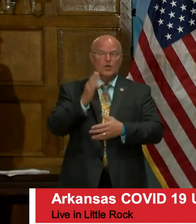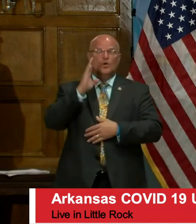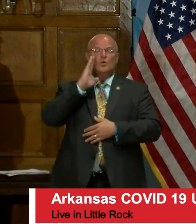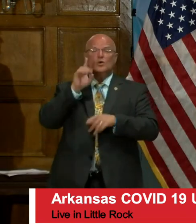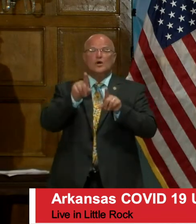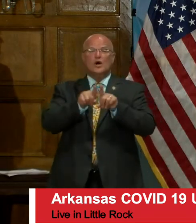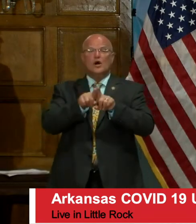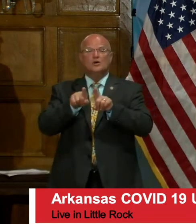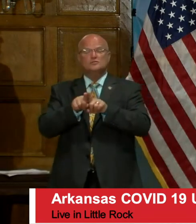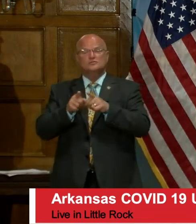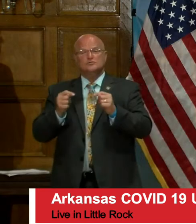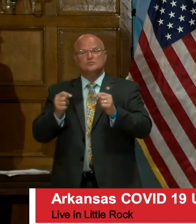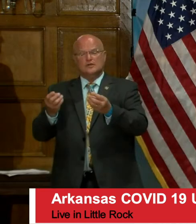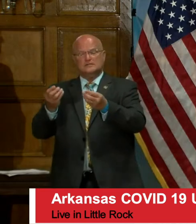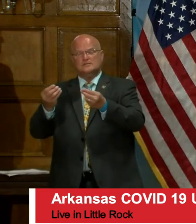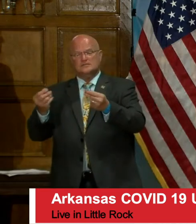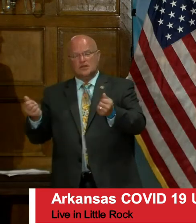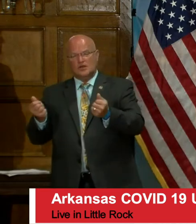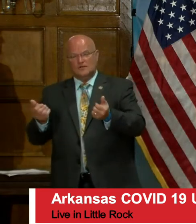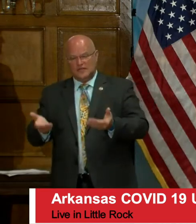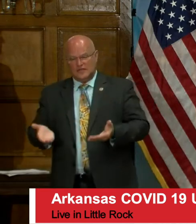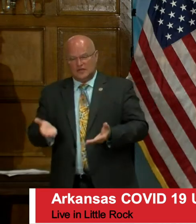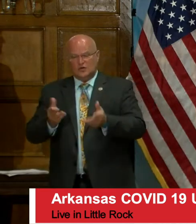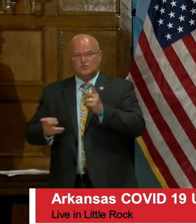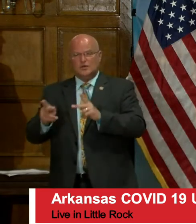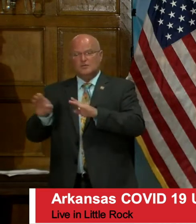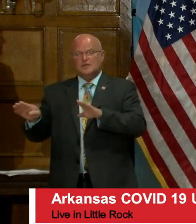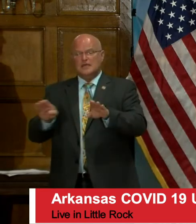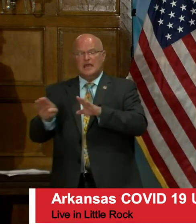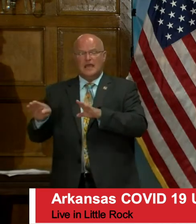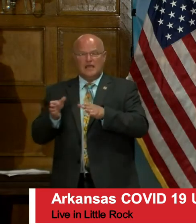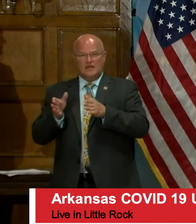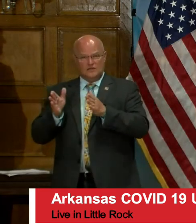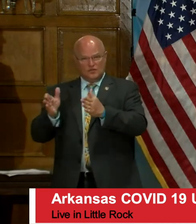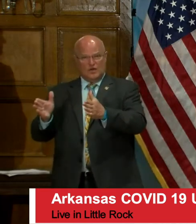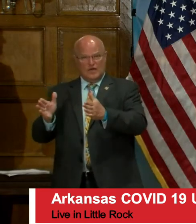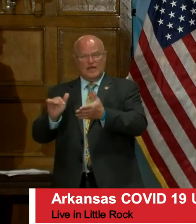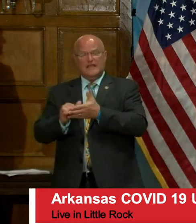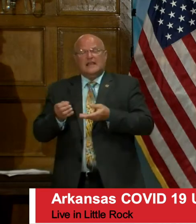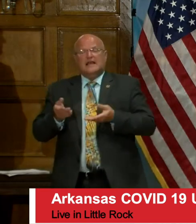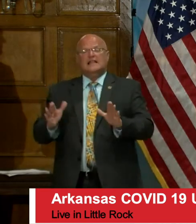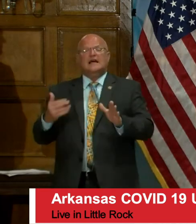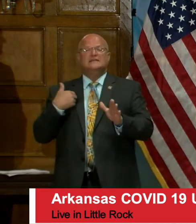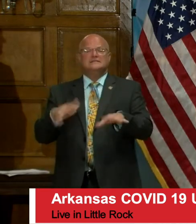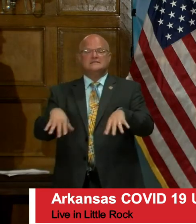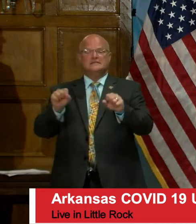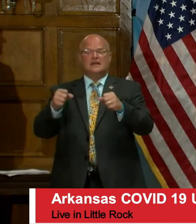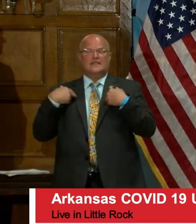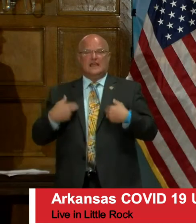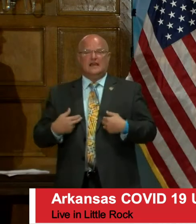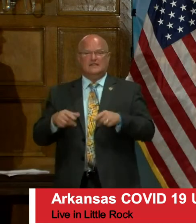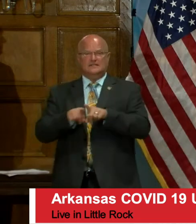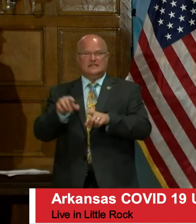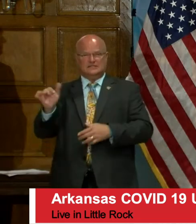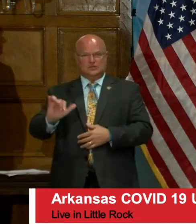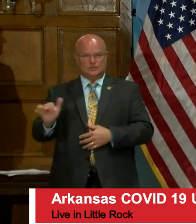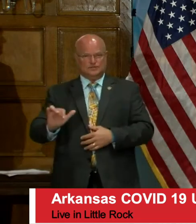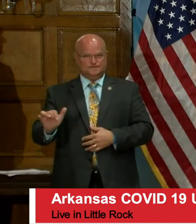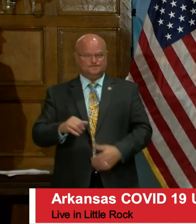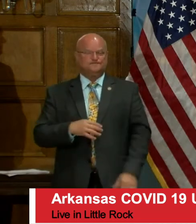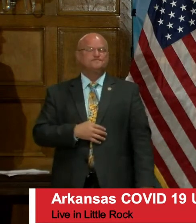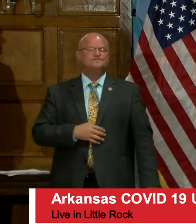will also try to encourage people to behave in a way that allows us to tackle the health side as well.